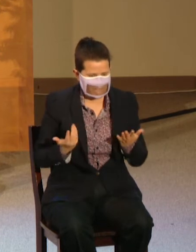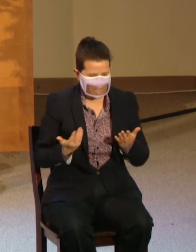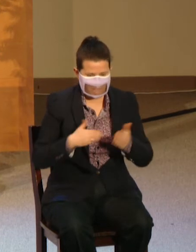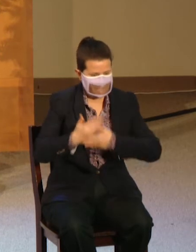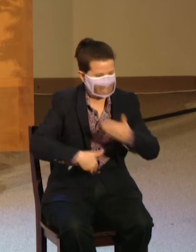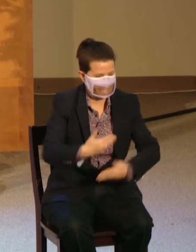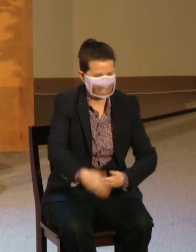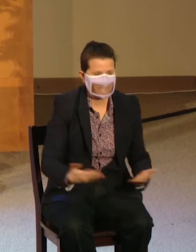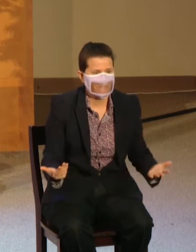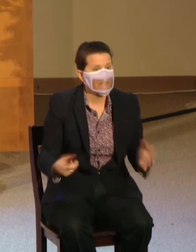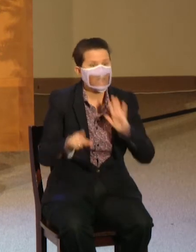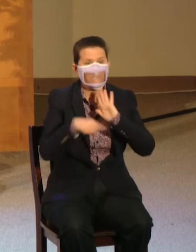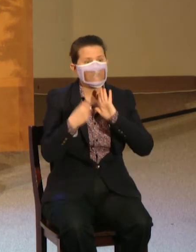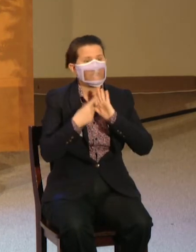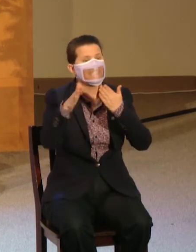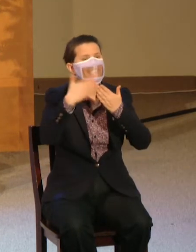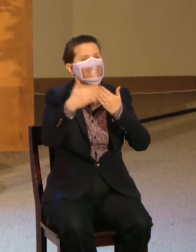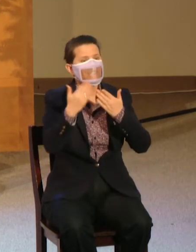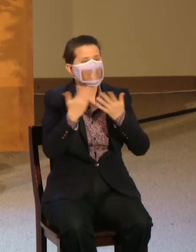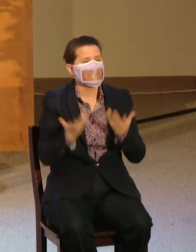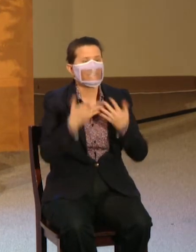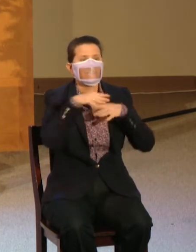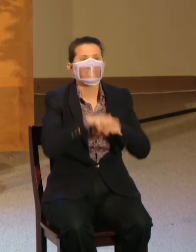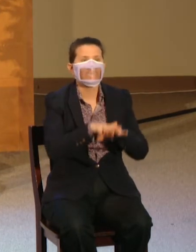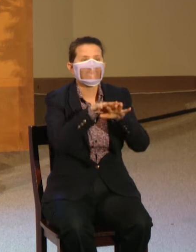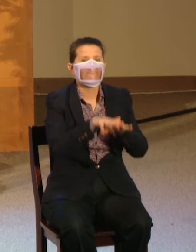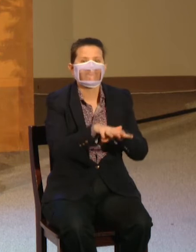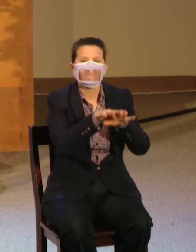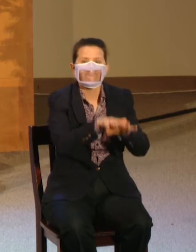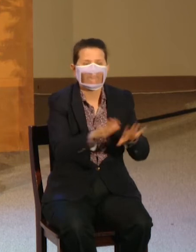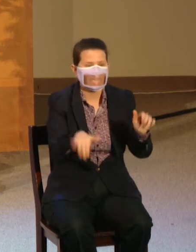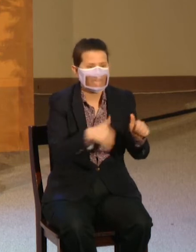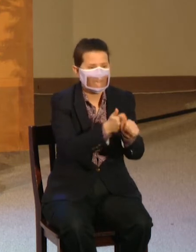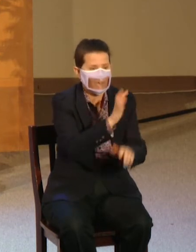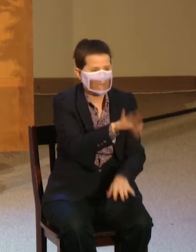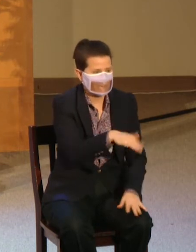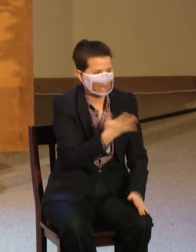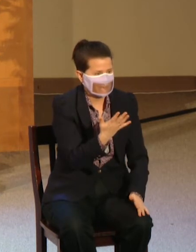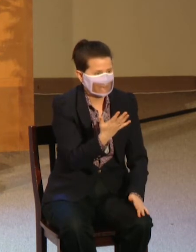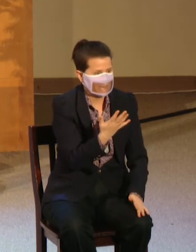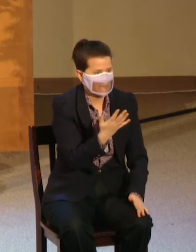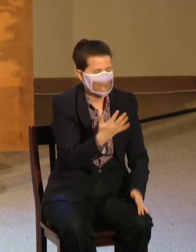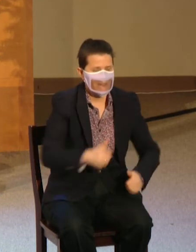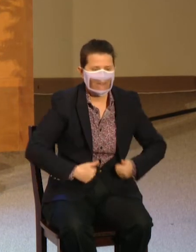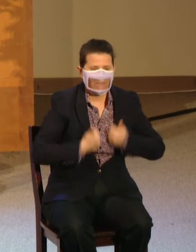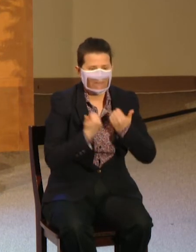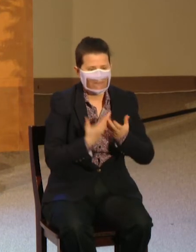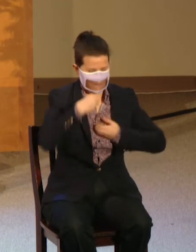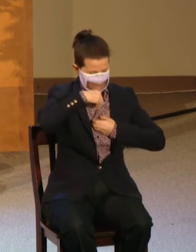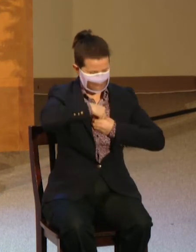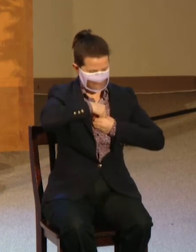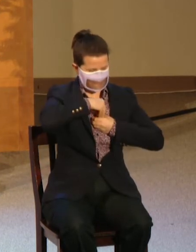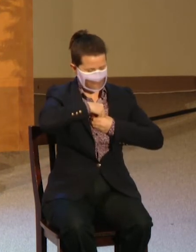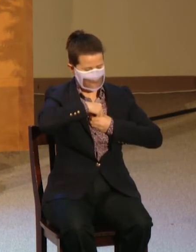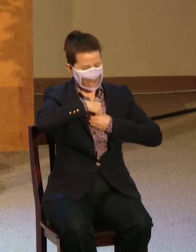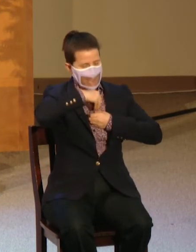in that flow and sometimes I'm not. And when we're in the flow, we're living life from the inside out. We